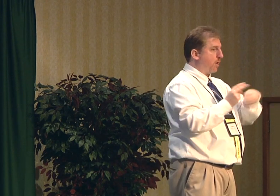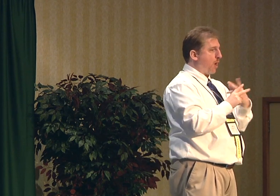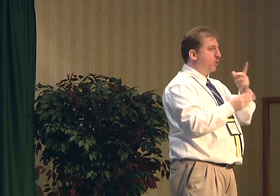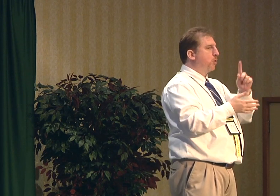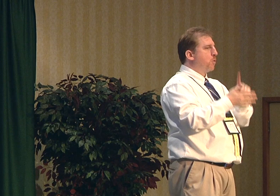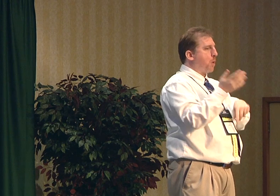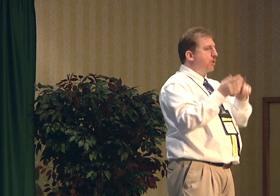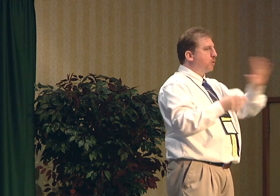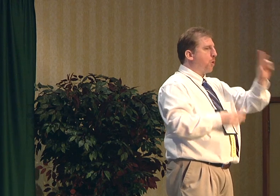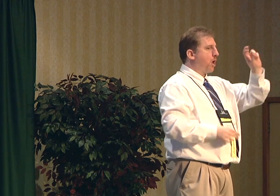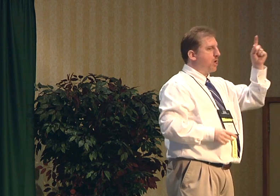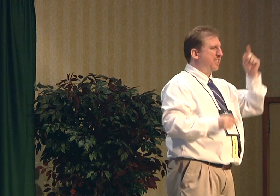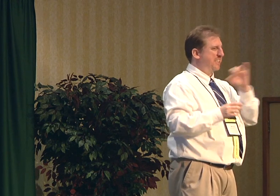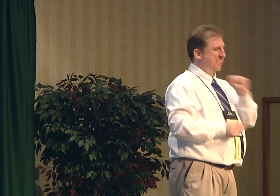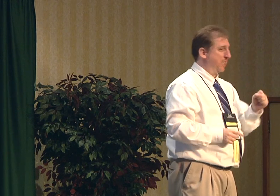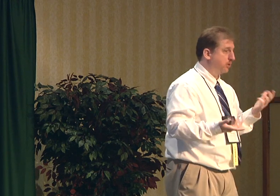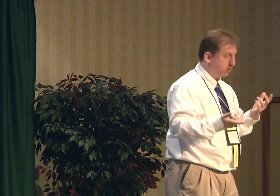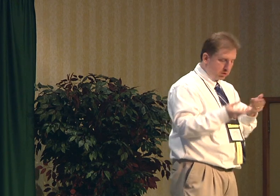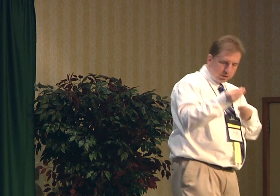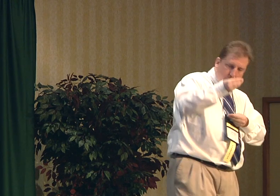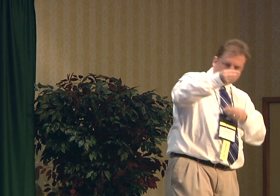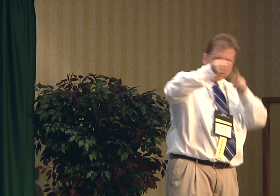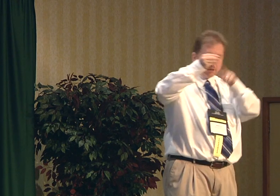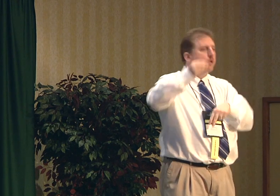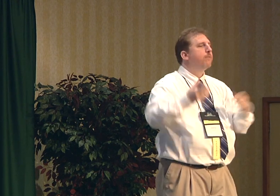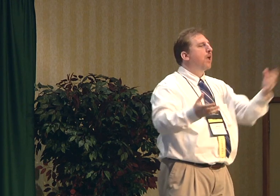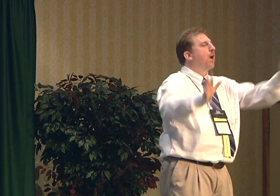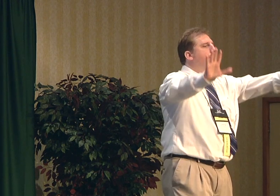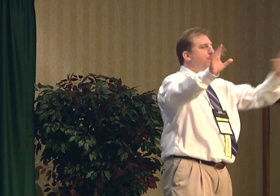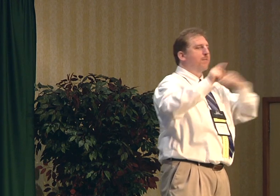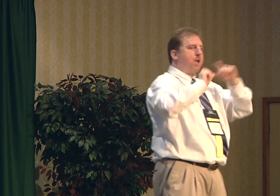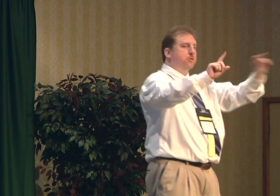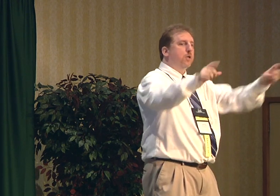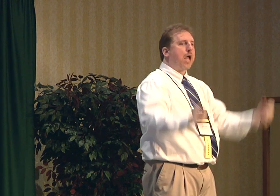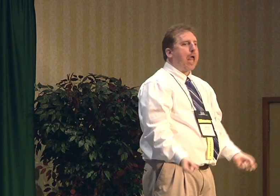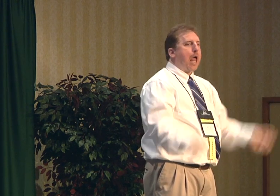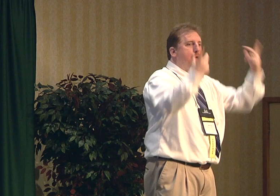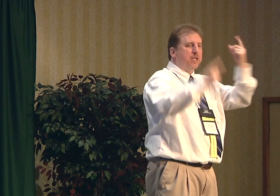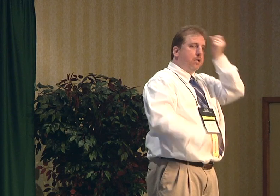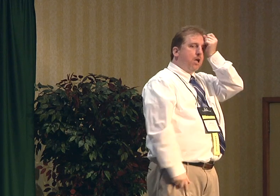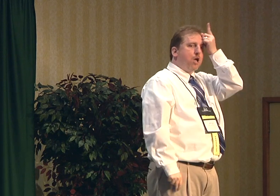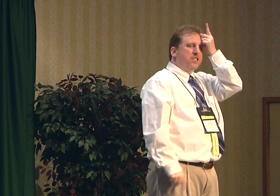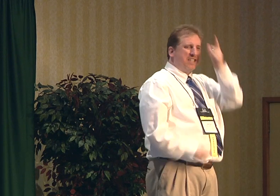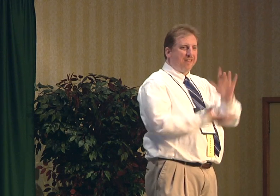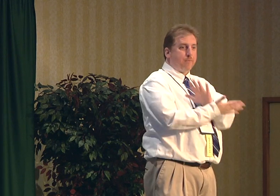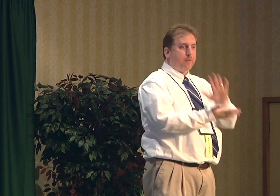they always give you a paper telling you what your prescription is. But let me ask you, how many of